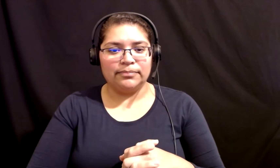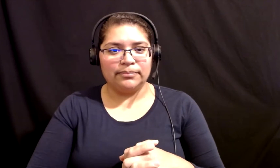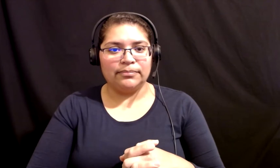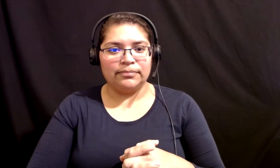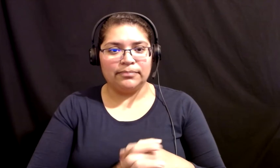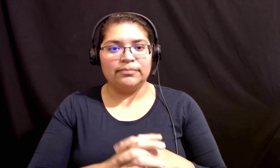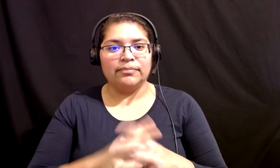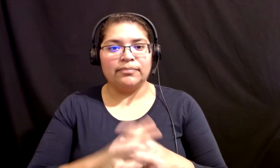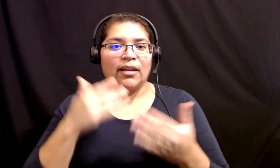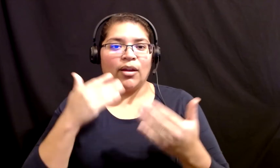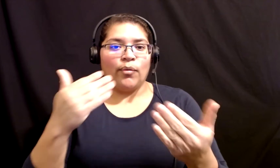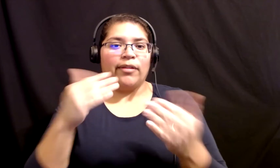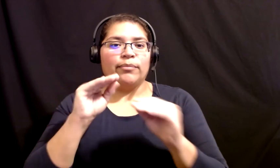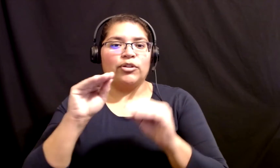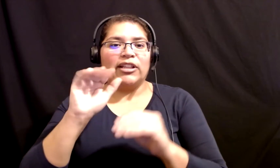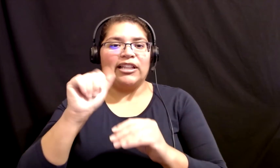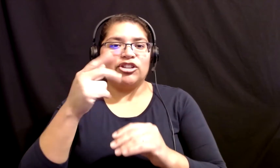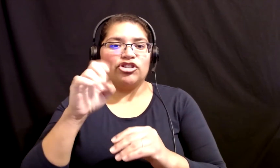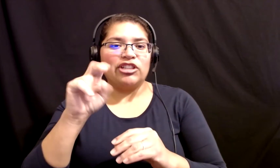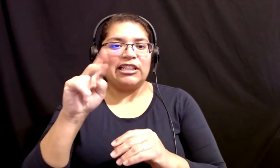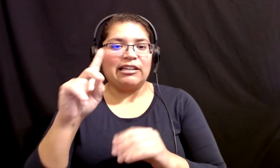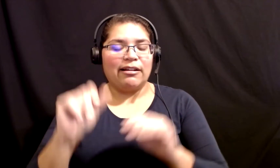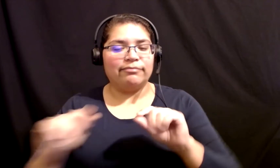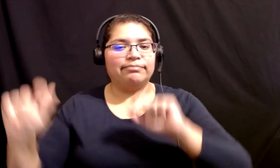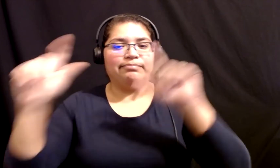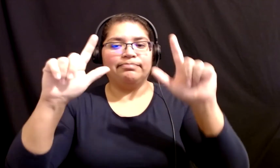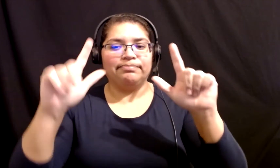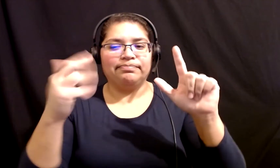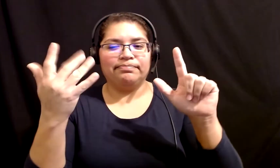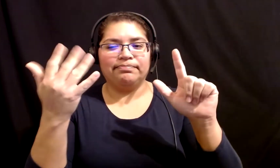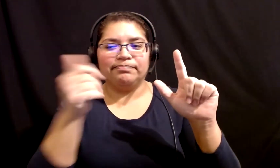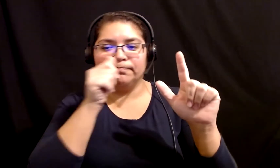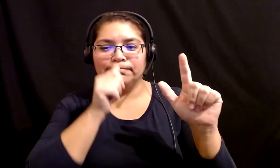I will put the agenda back up on the screen. Bear with me.